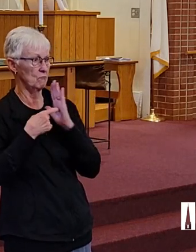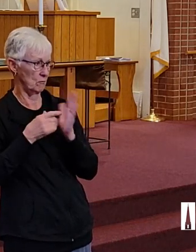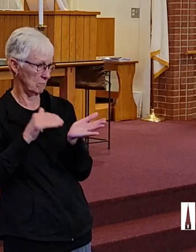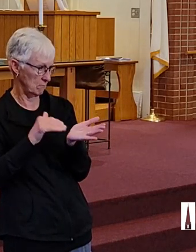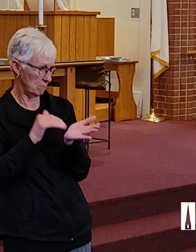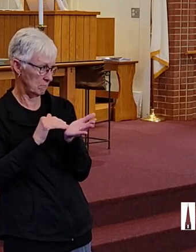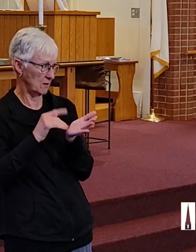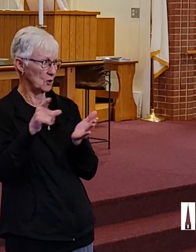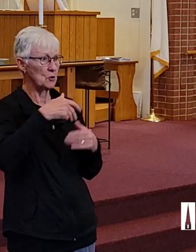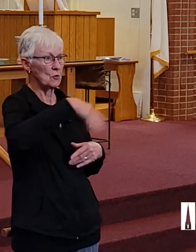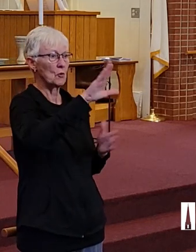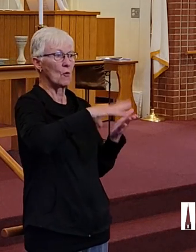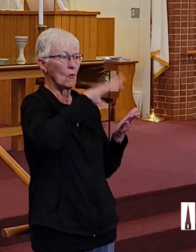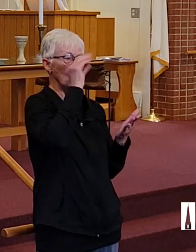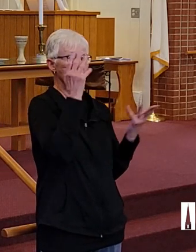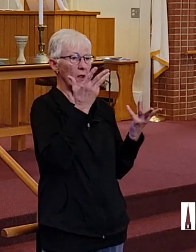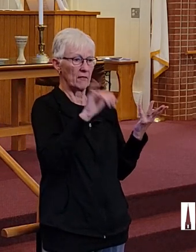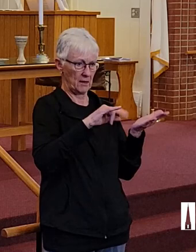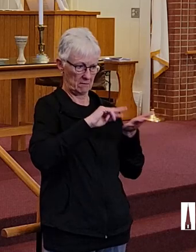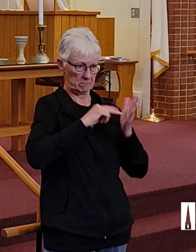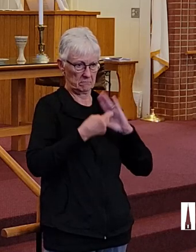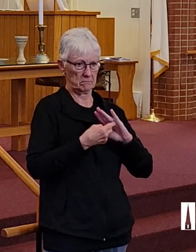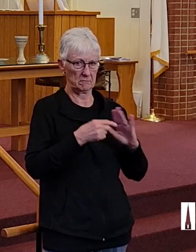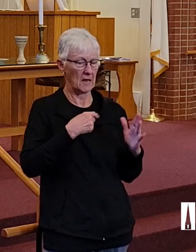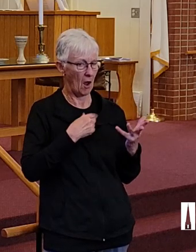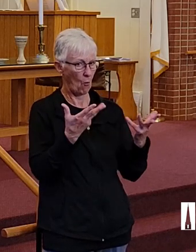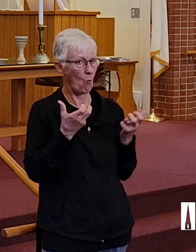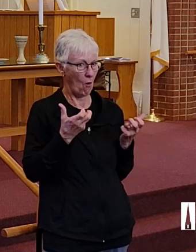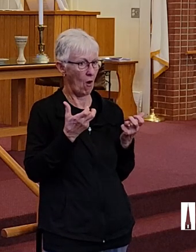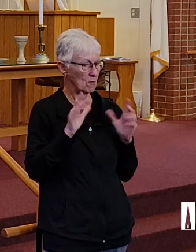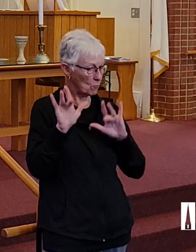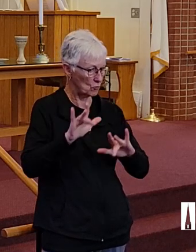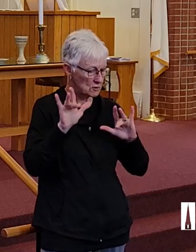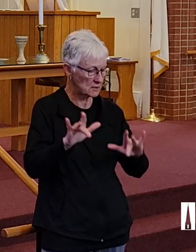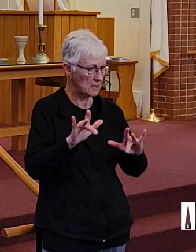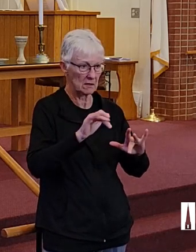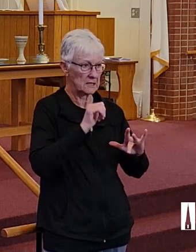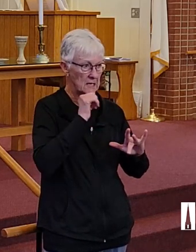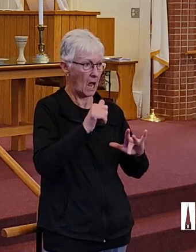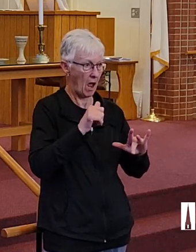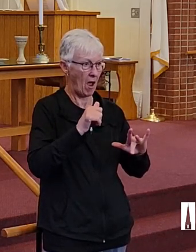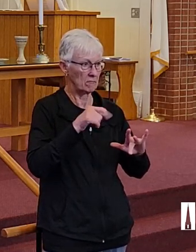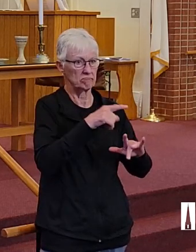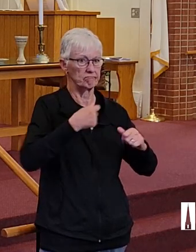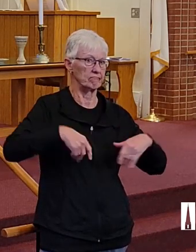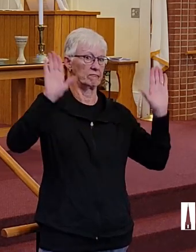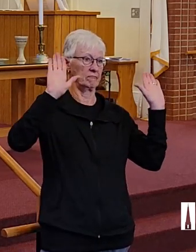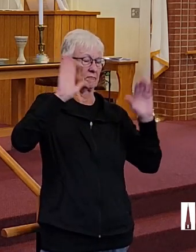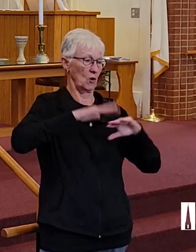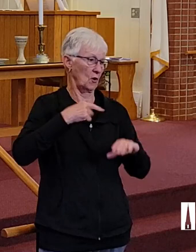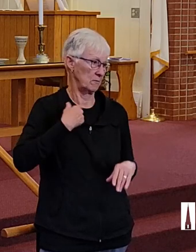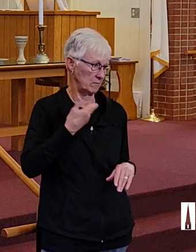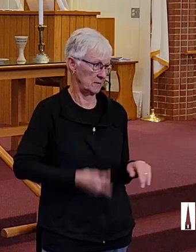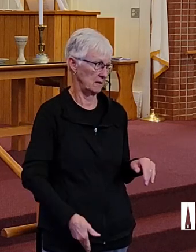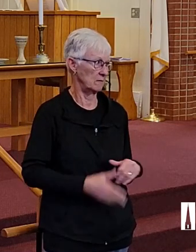means. I desire mercy, not sacrifice. For I have come to call not the righteous,